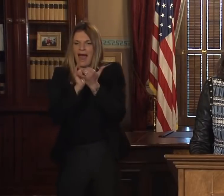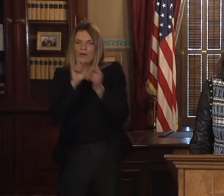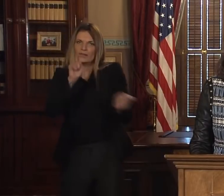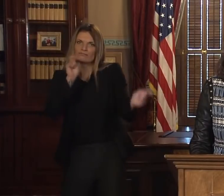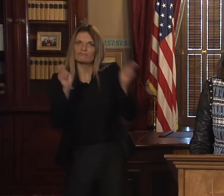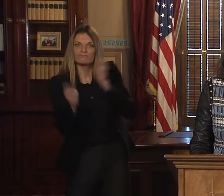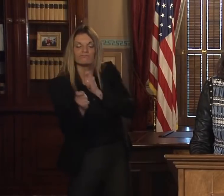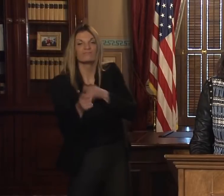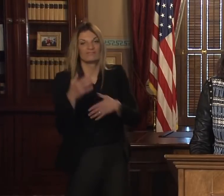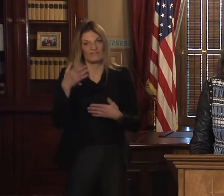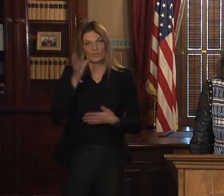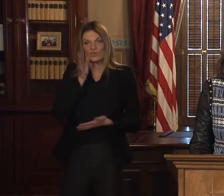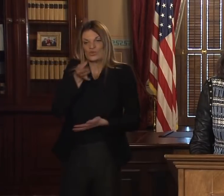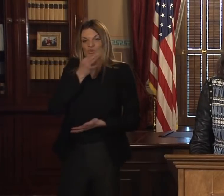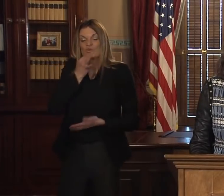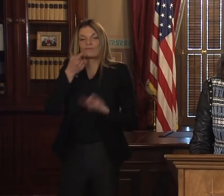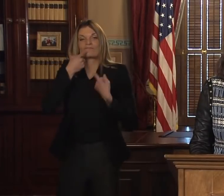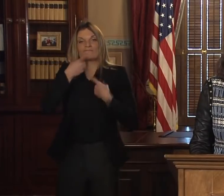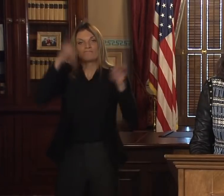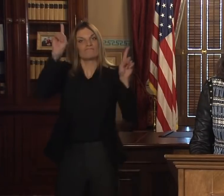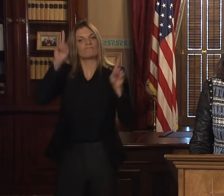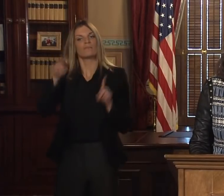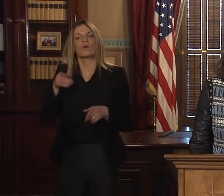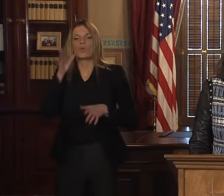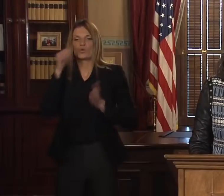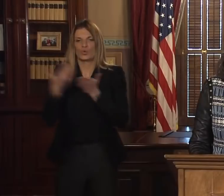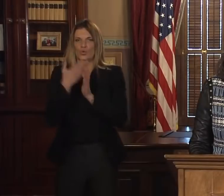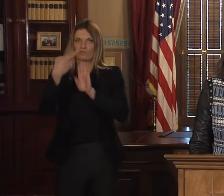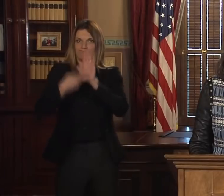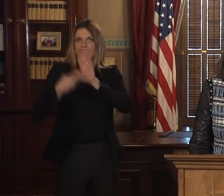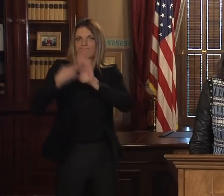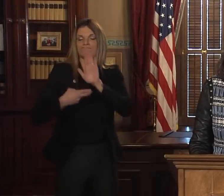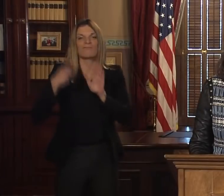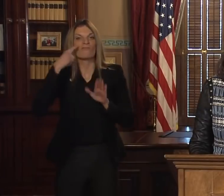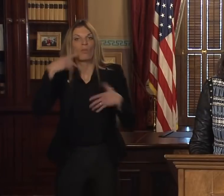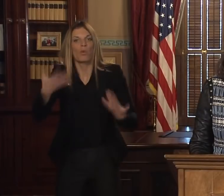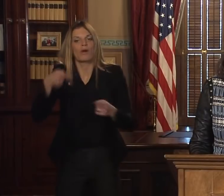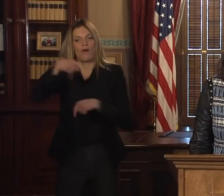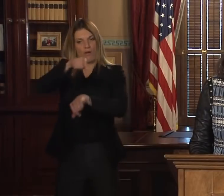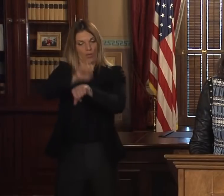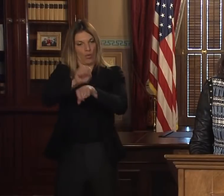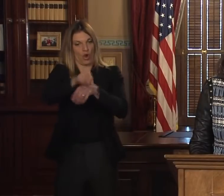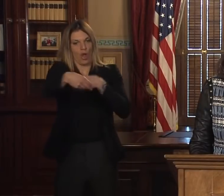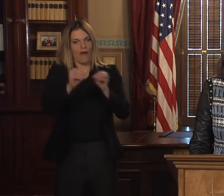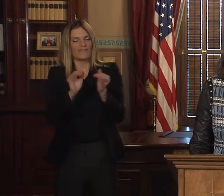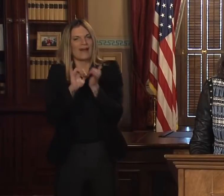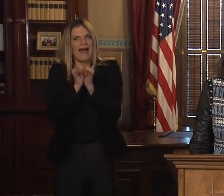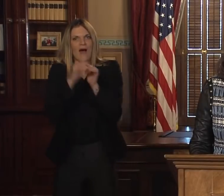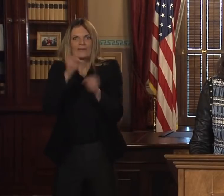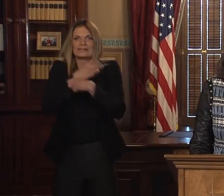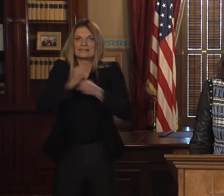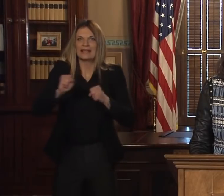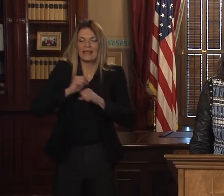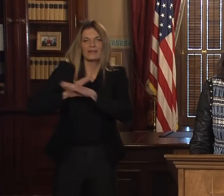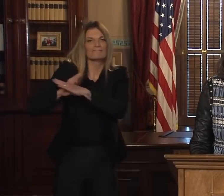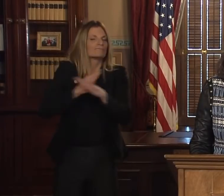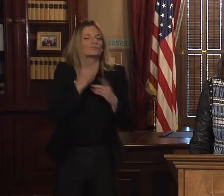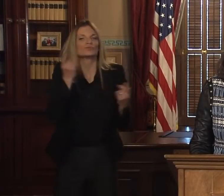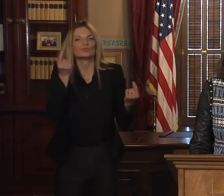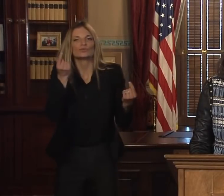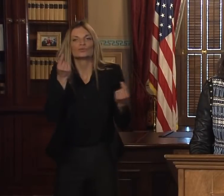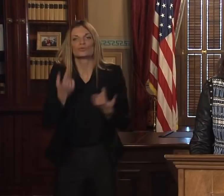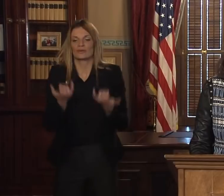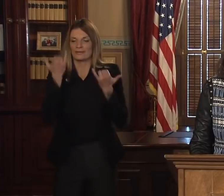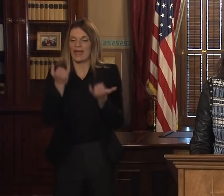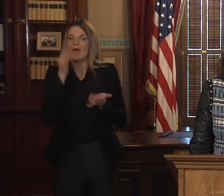new state emphasis program for office work. The focus of this program is to educate and seek compliance with guidelines and